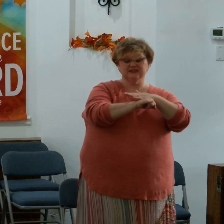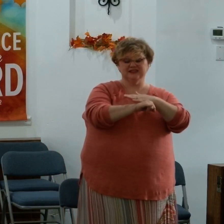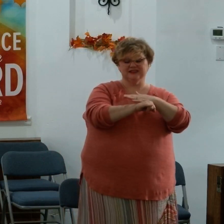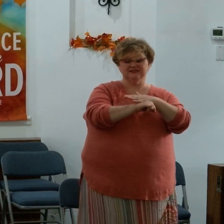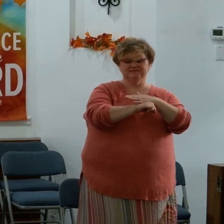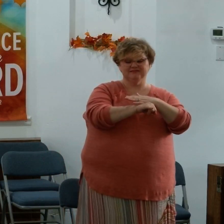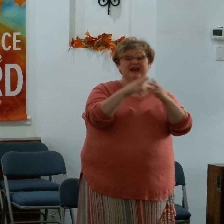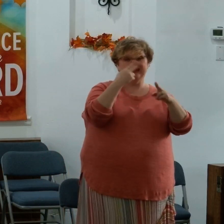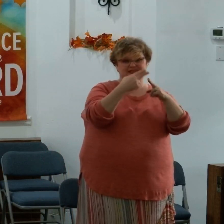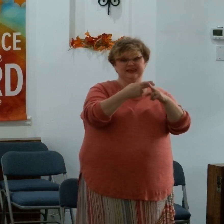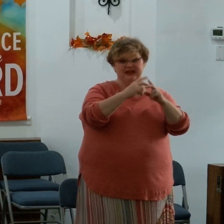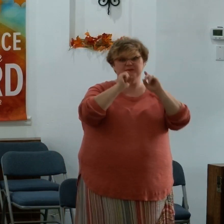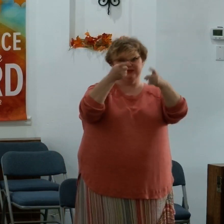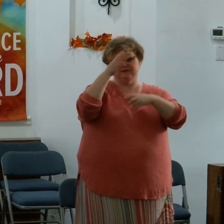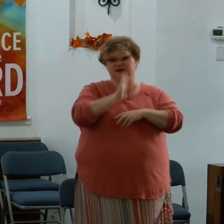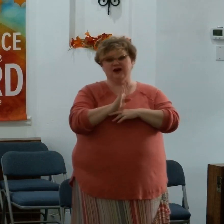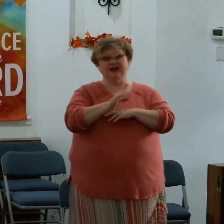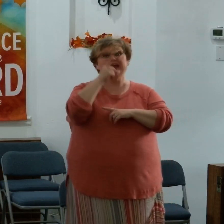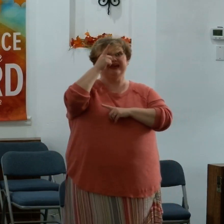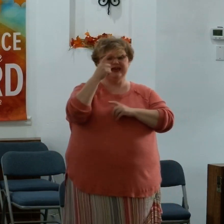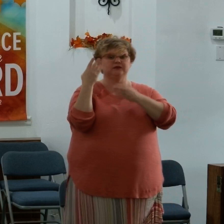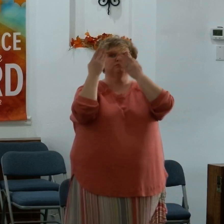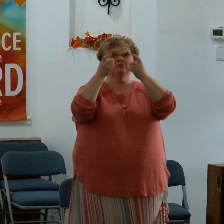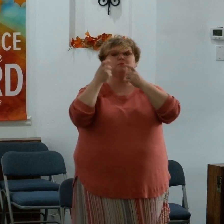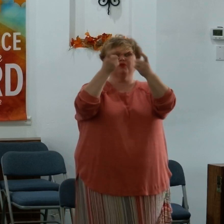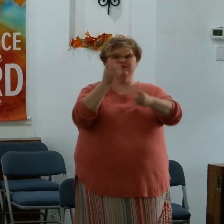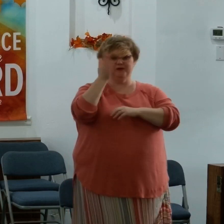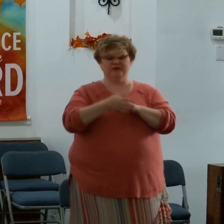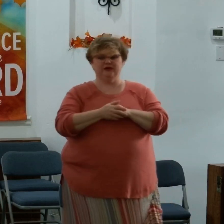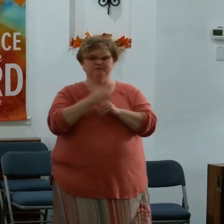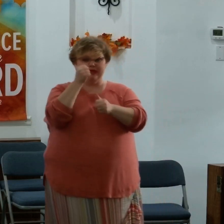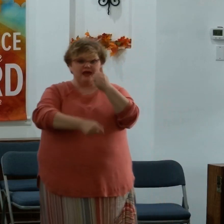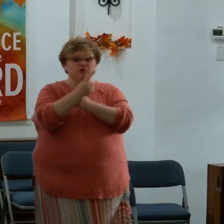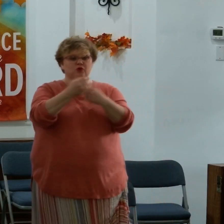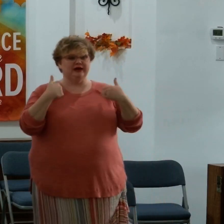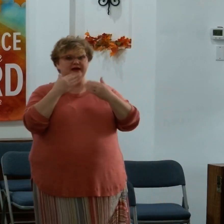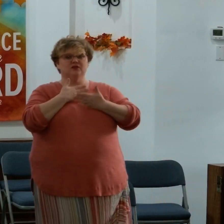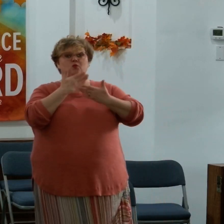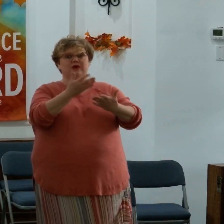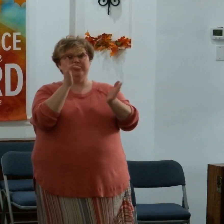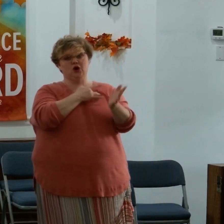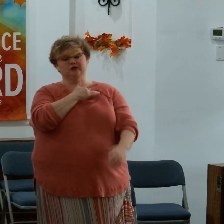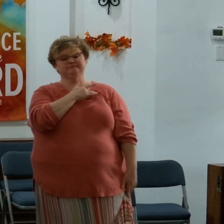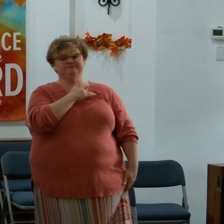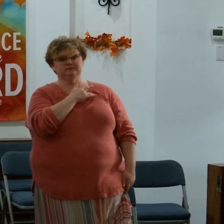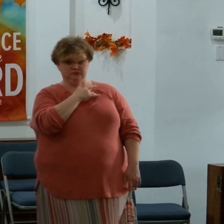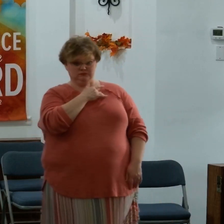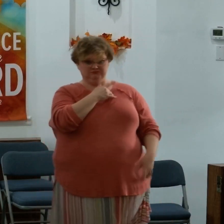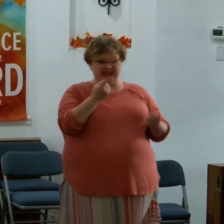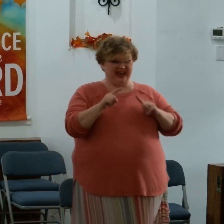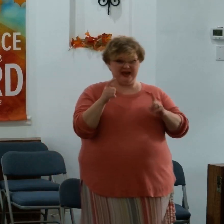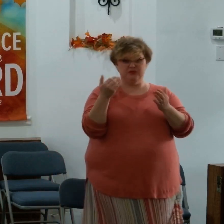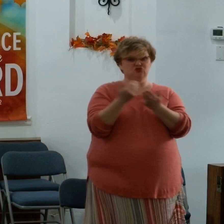God will provide. Everyone who has a willing heart. And when the new pastor